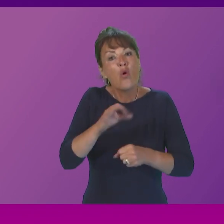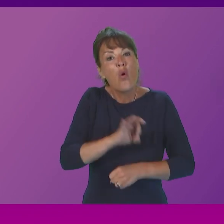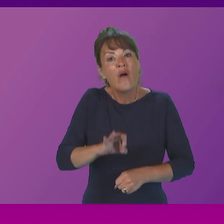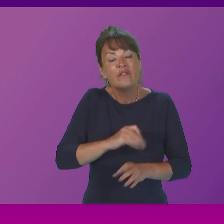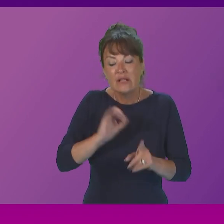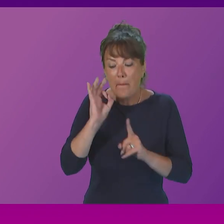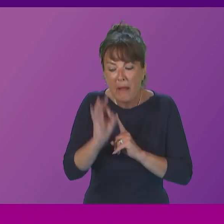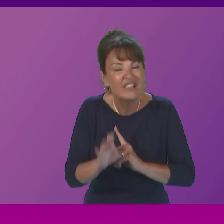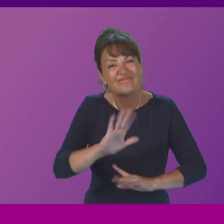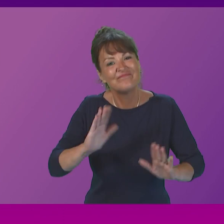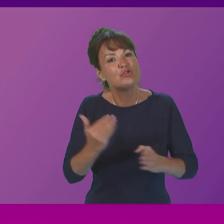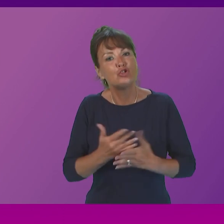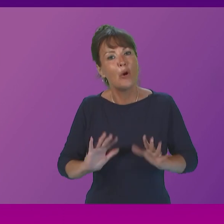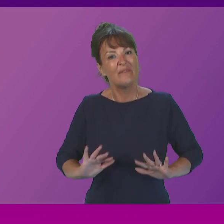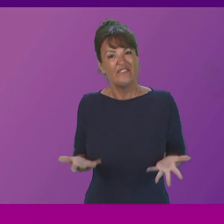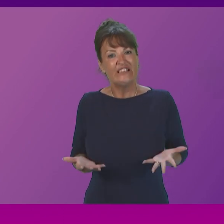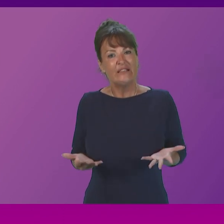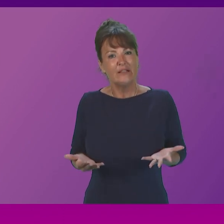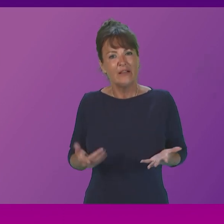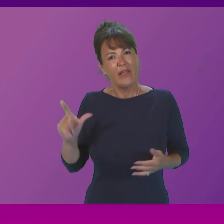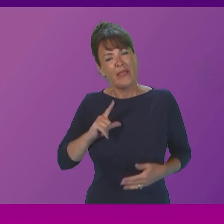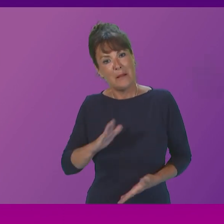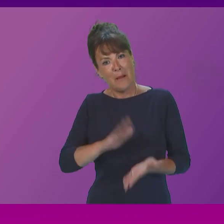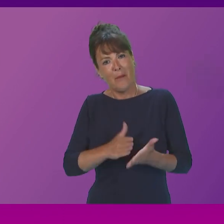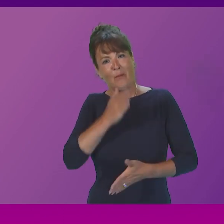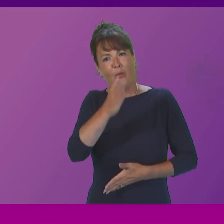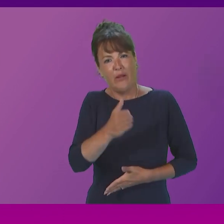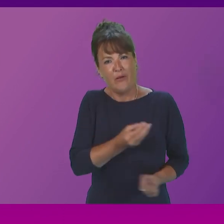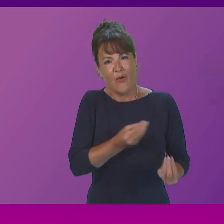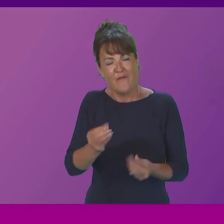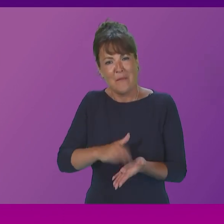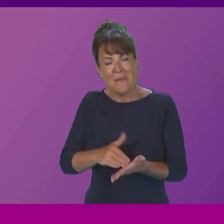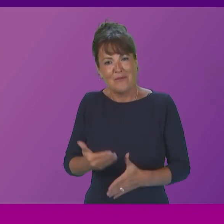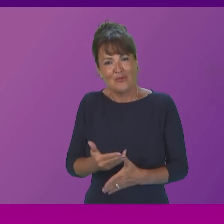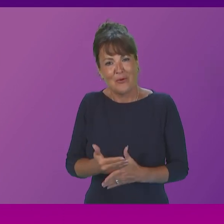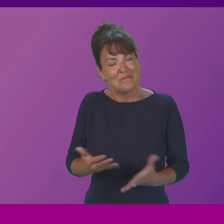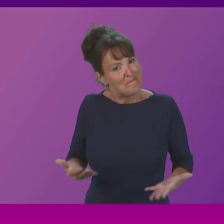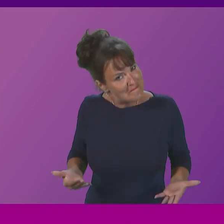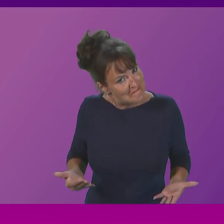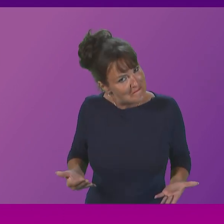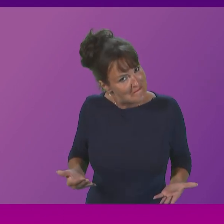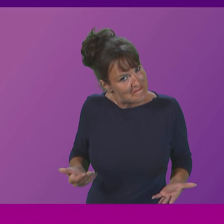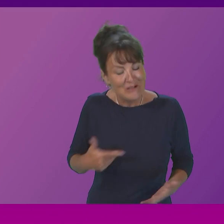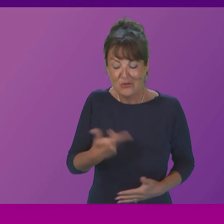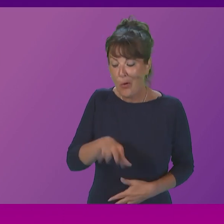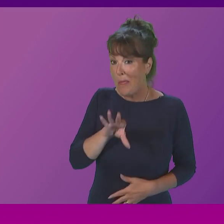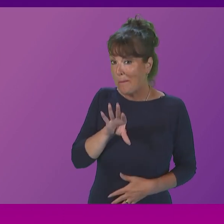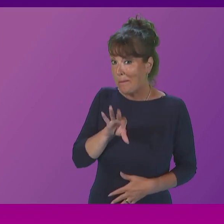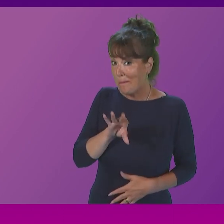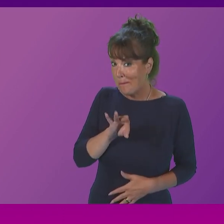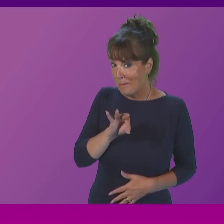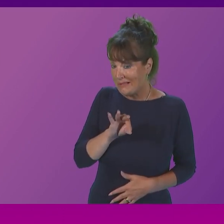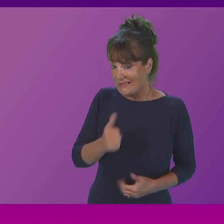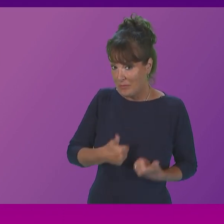available. So I said, OK. And then my mum went up, and they offered my mum the job. So on the Monday morning, my mum took me and my manual wheelchair at the